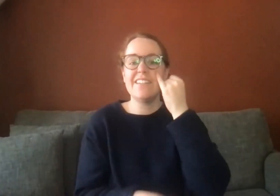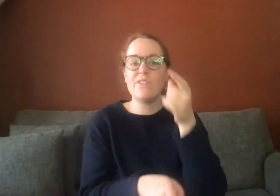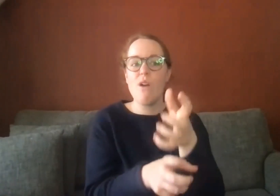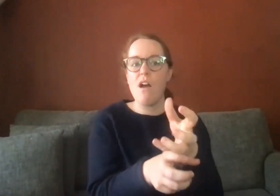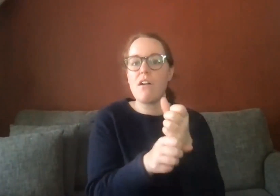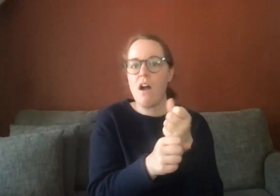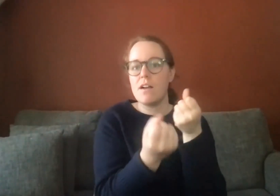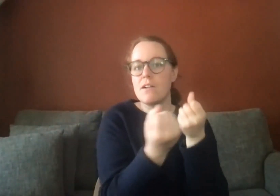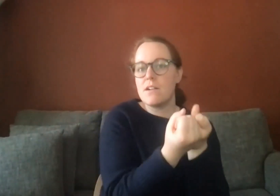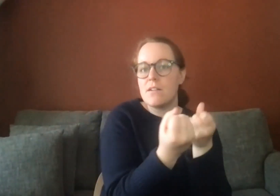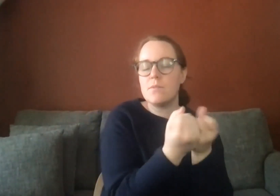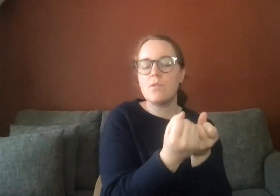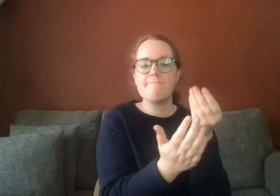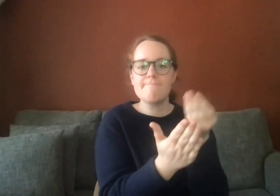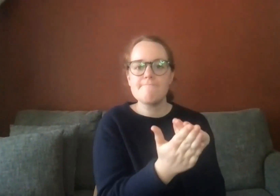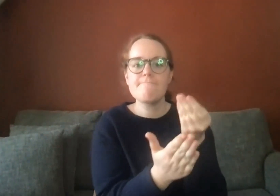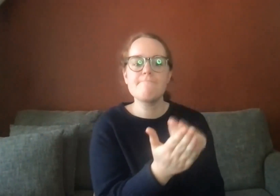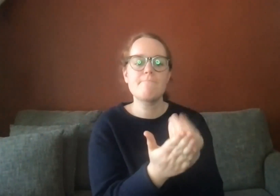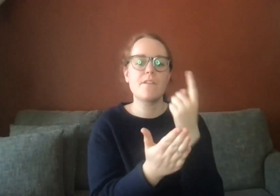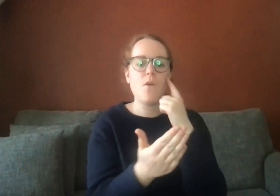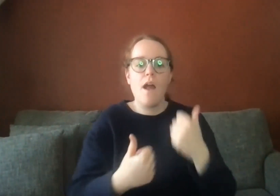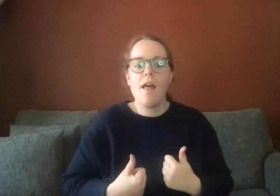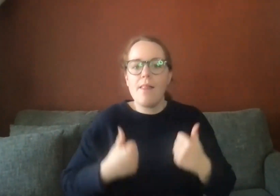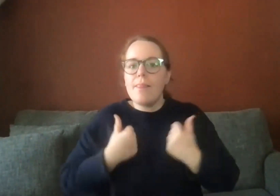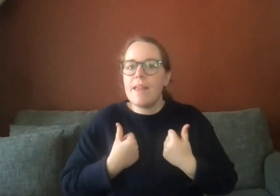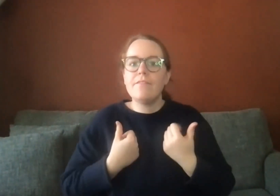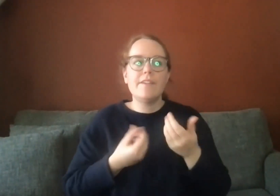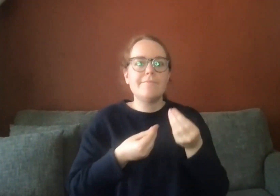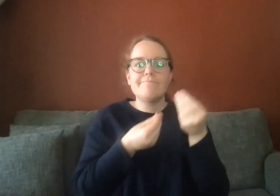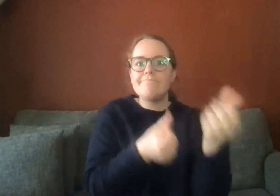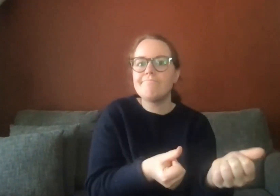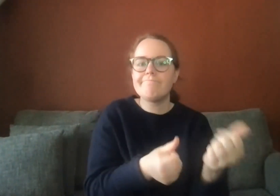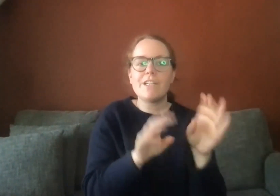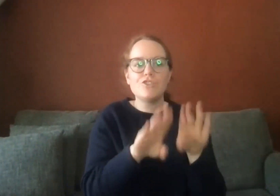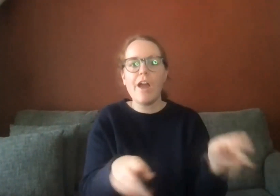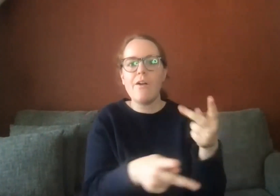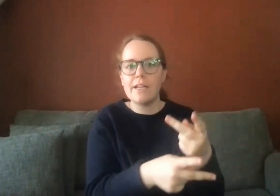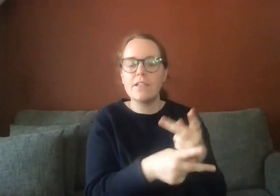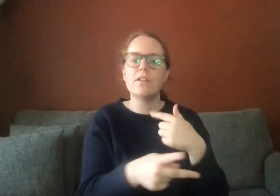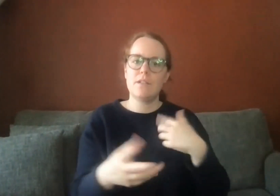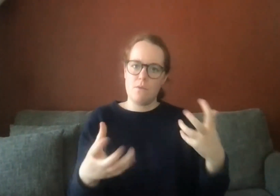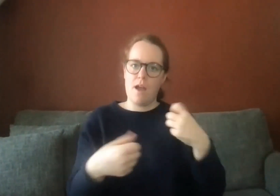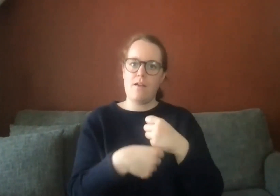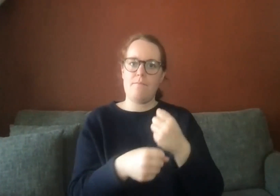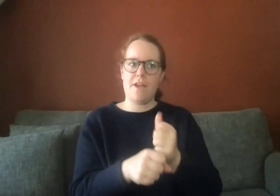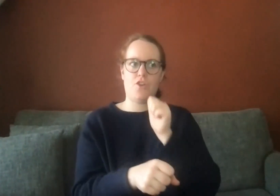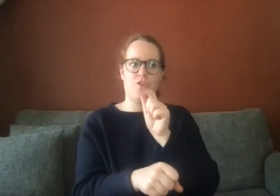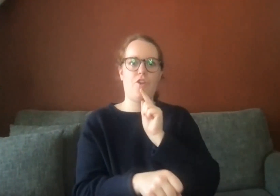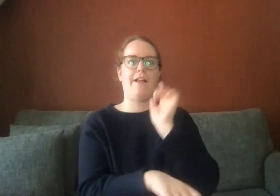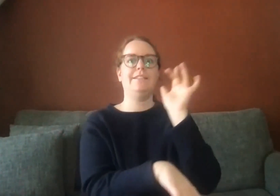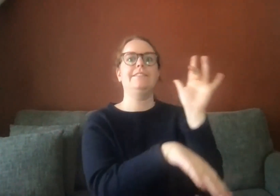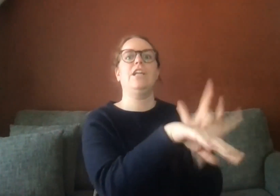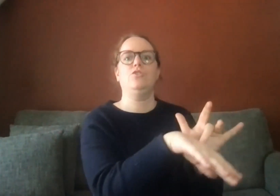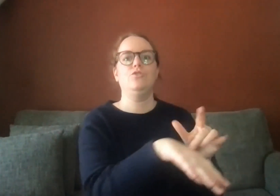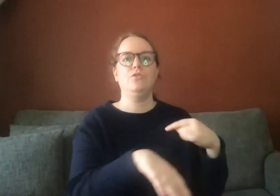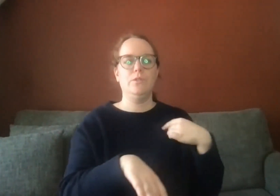supports or support for living expenses, childcare, any of that, we want to make sure that we have open communication